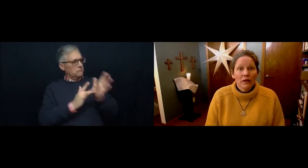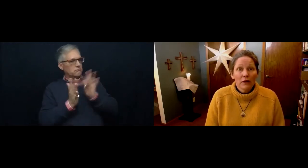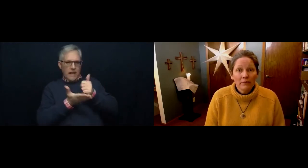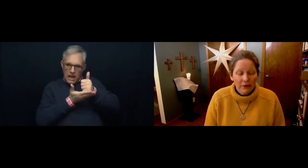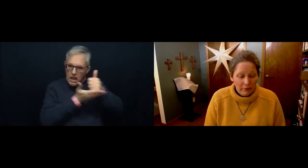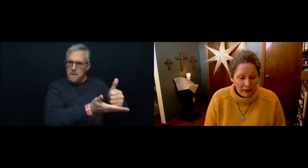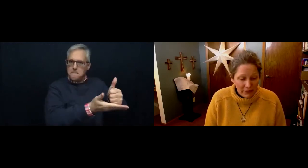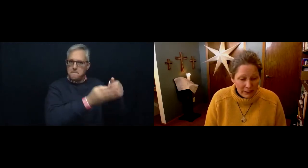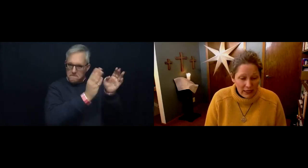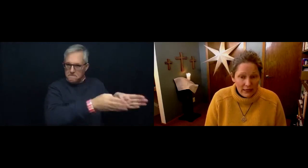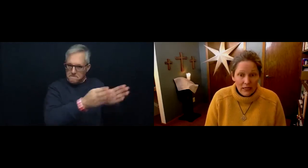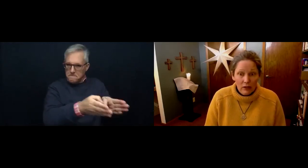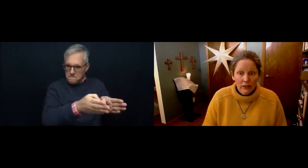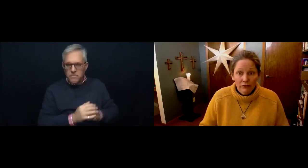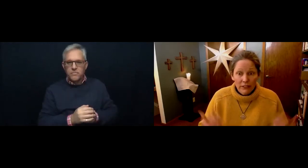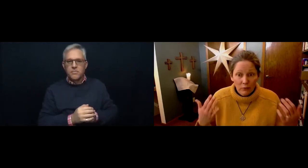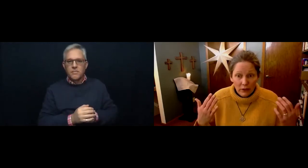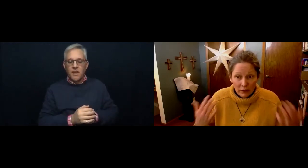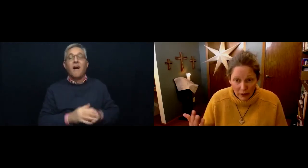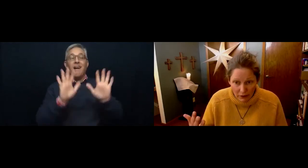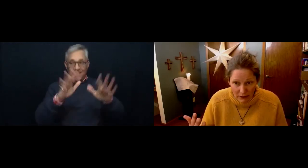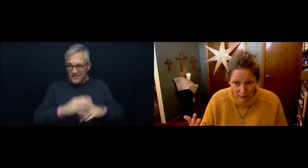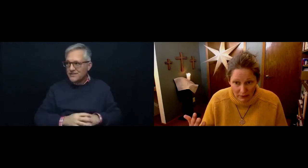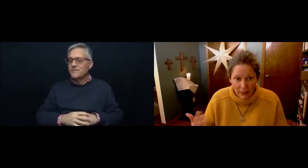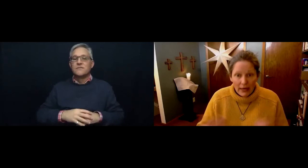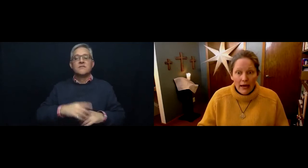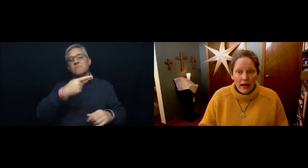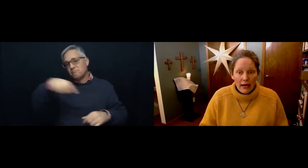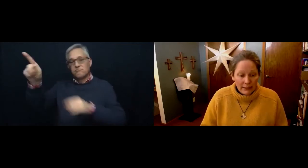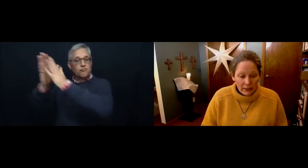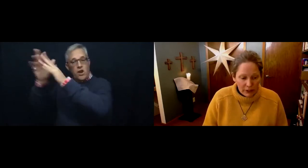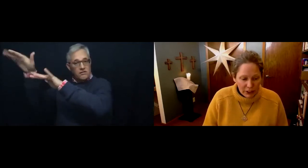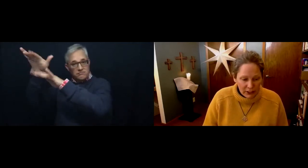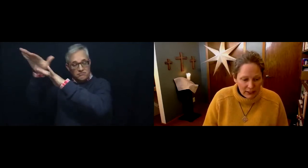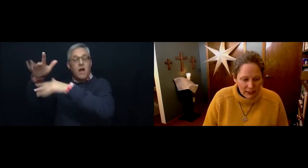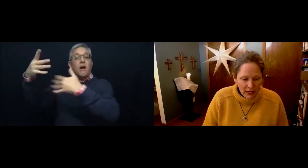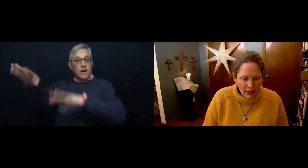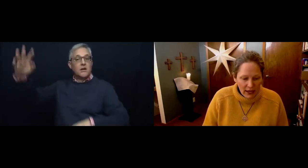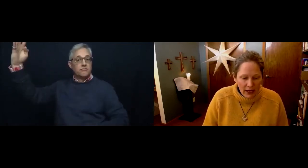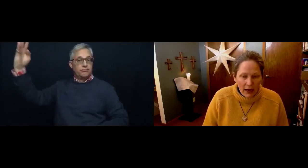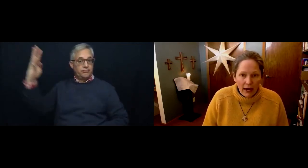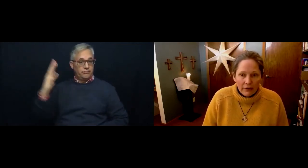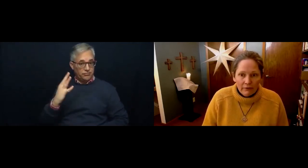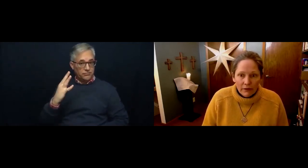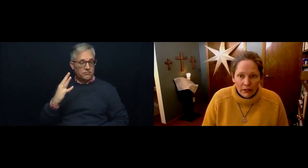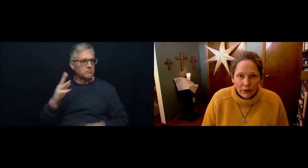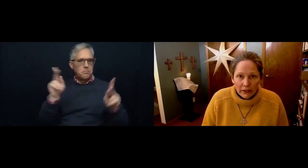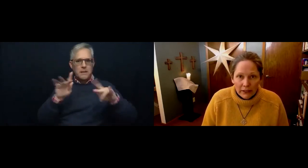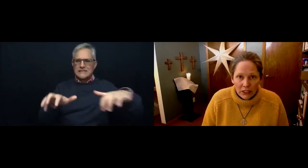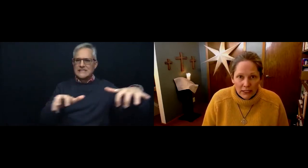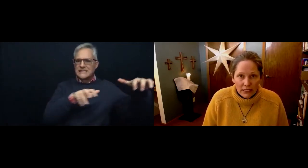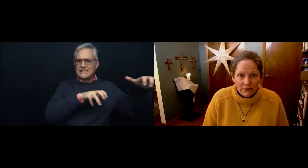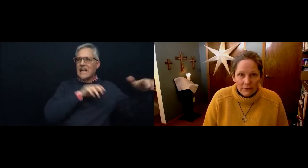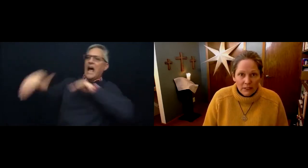So they come down the mountain and they are confronted with a crowd of people asking questions. And very